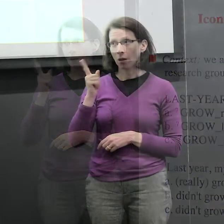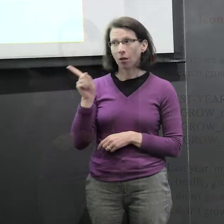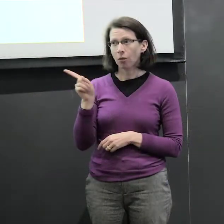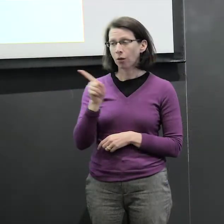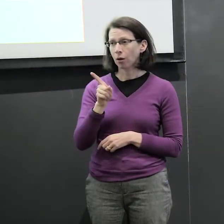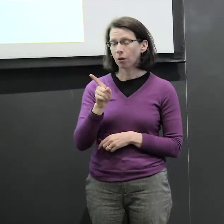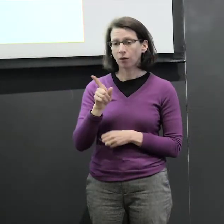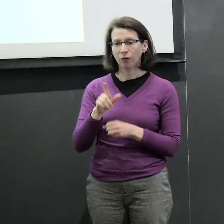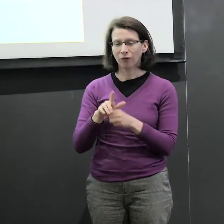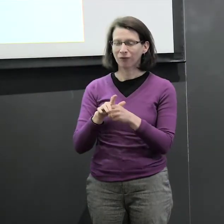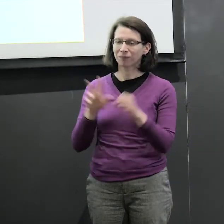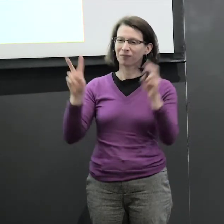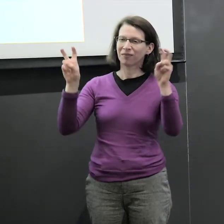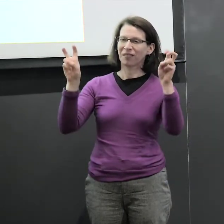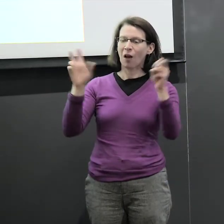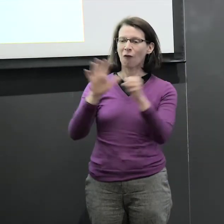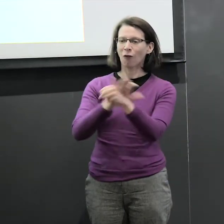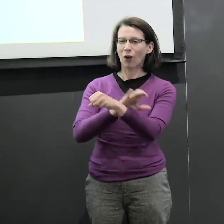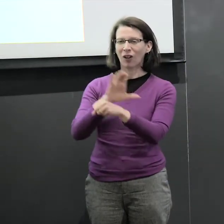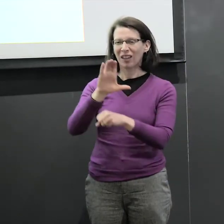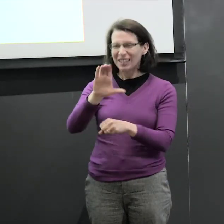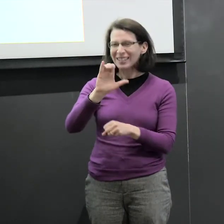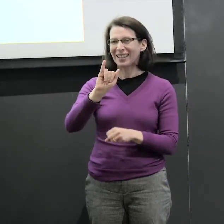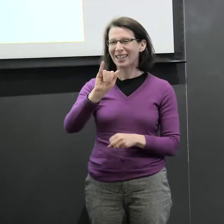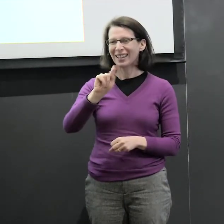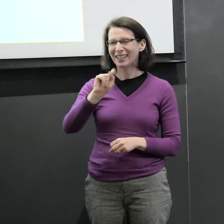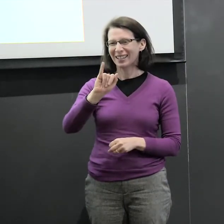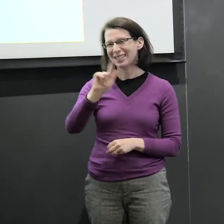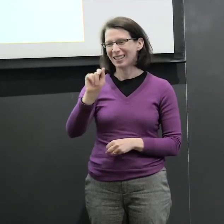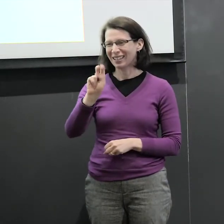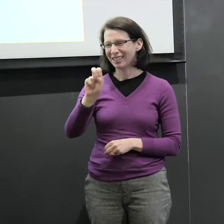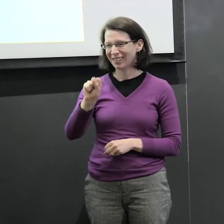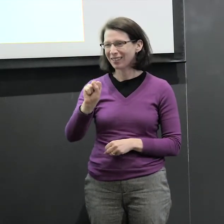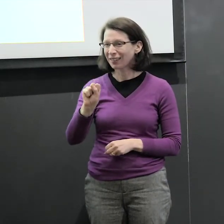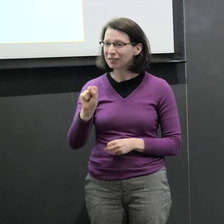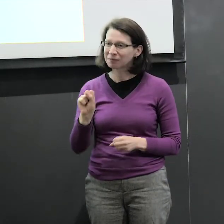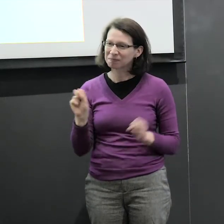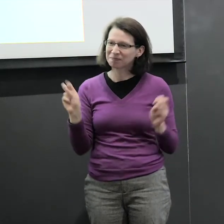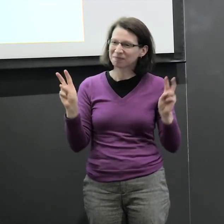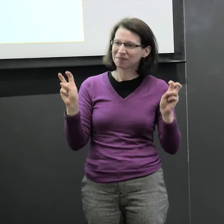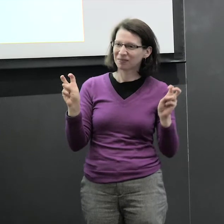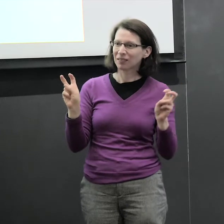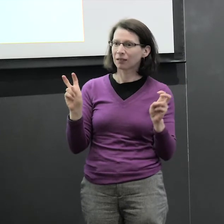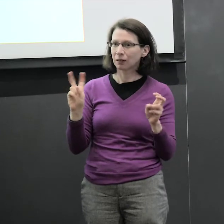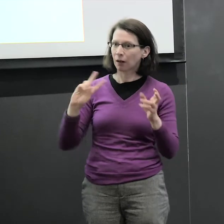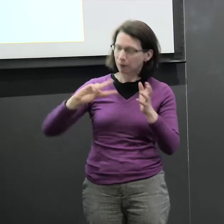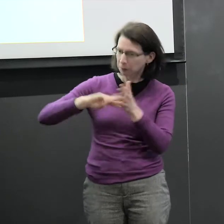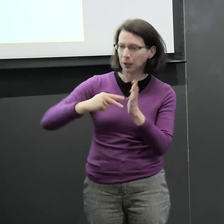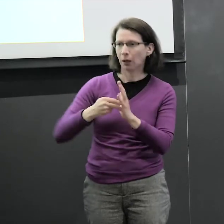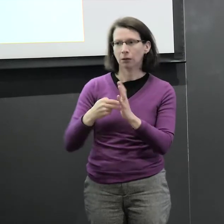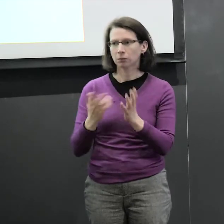full citizens, if you will, of the of meaning.